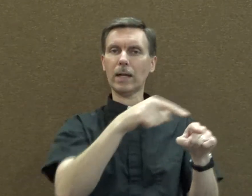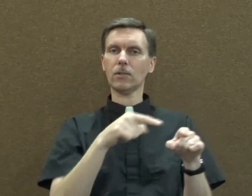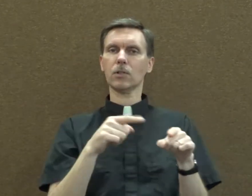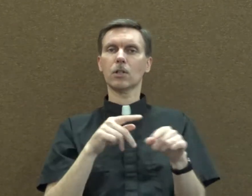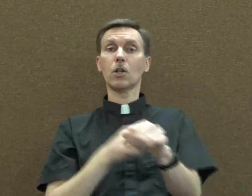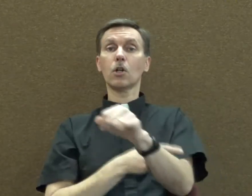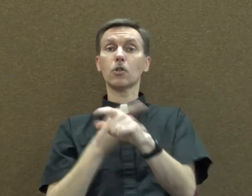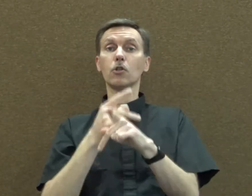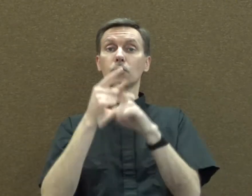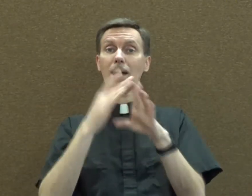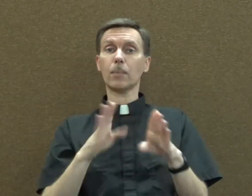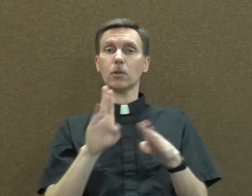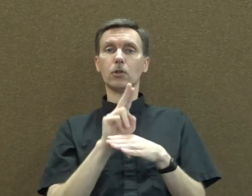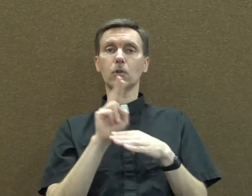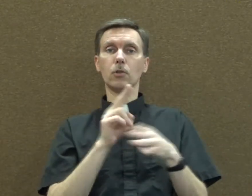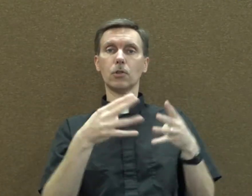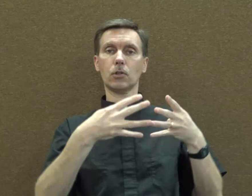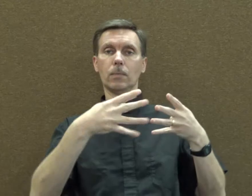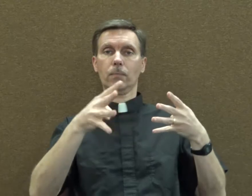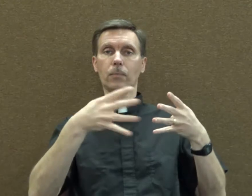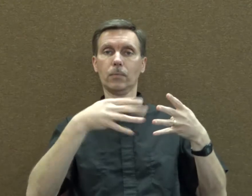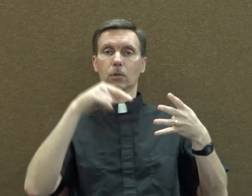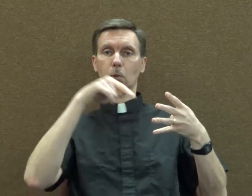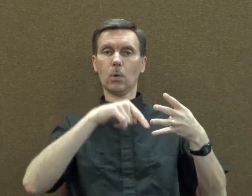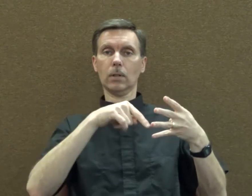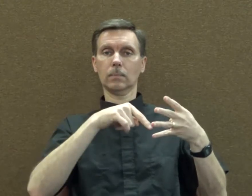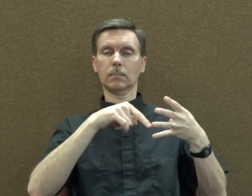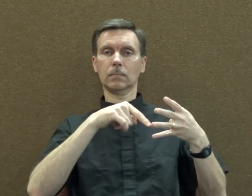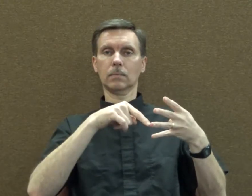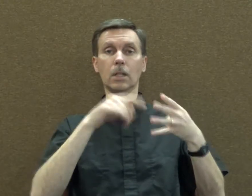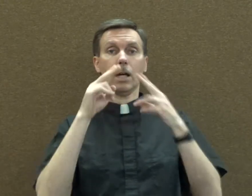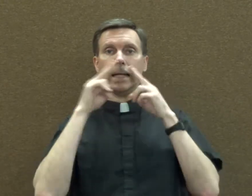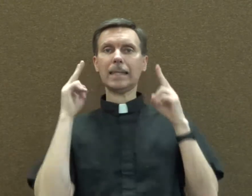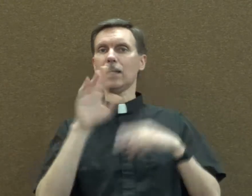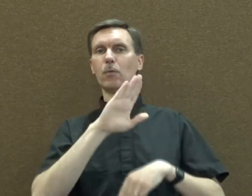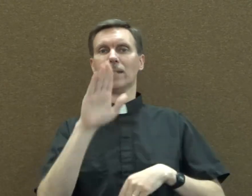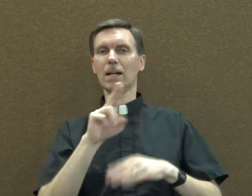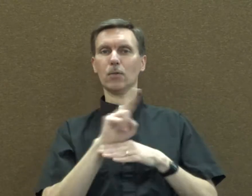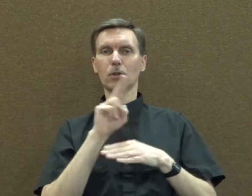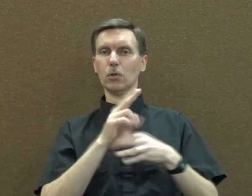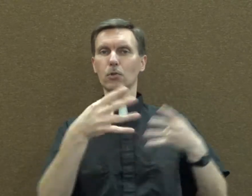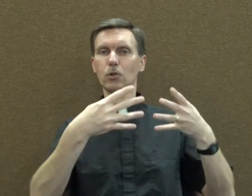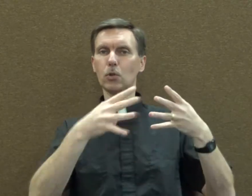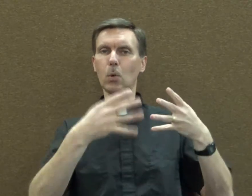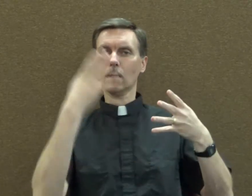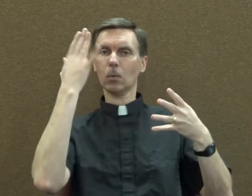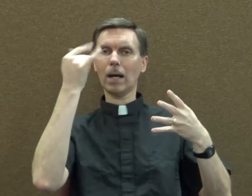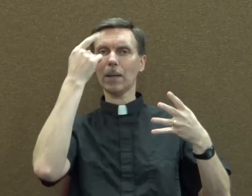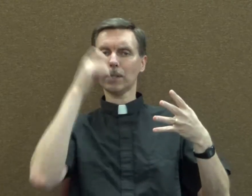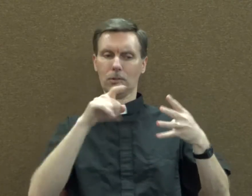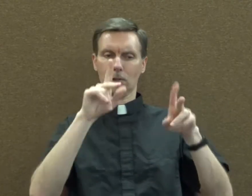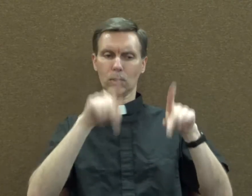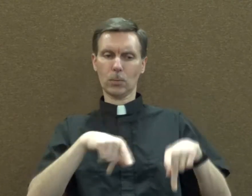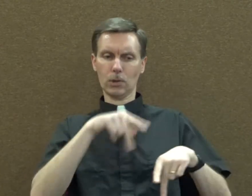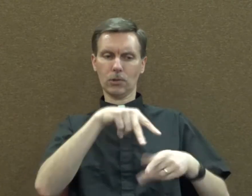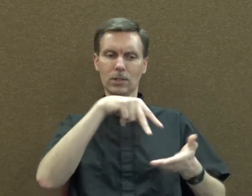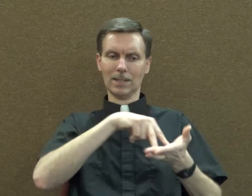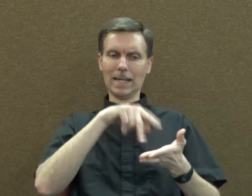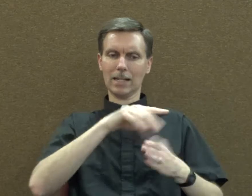fence. The shepherd uses the door. A thief would never use the door. Why? Because there's a person standing